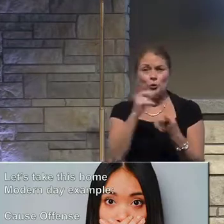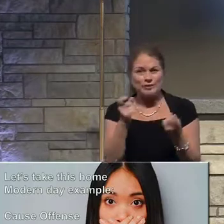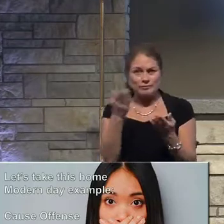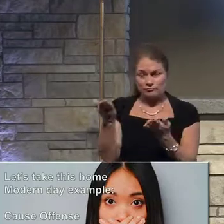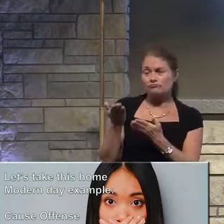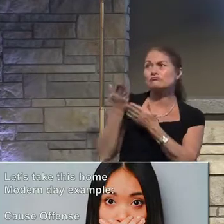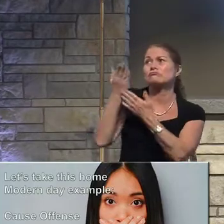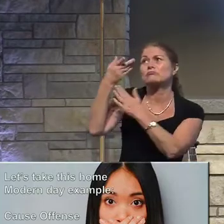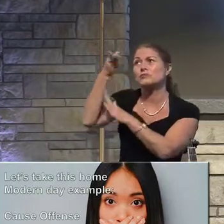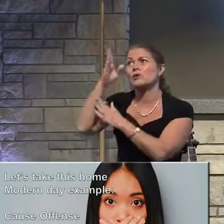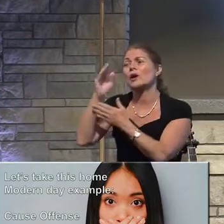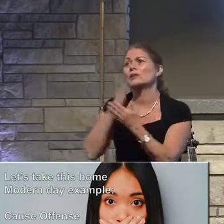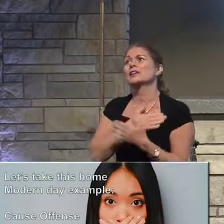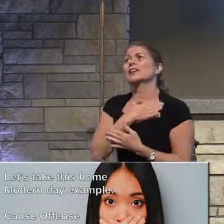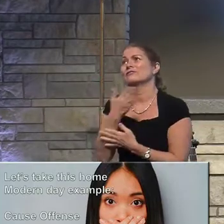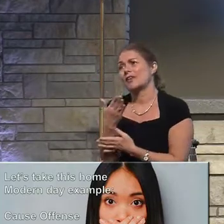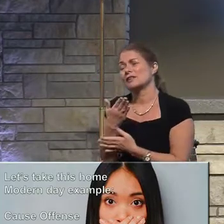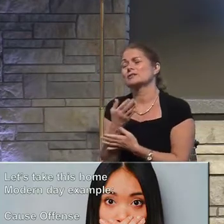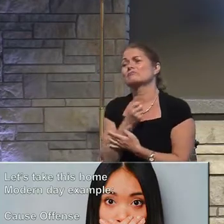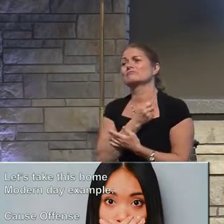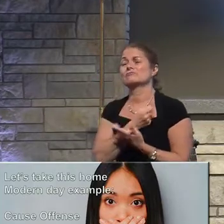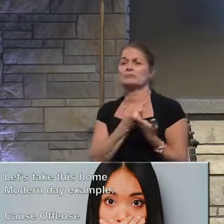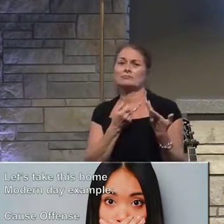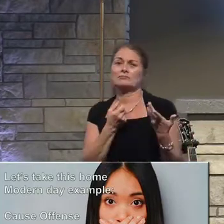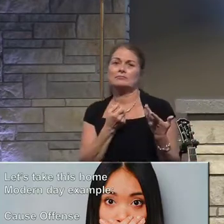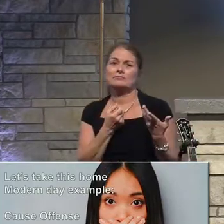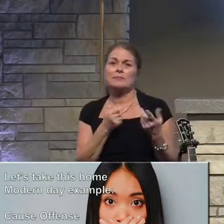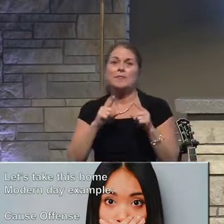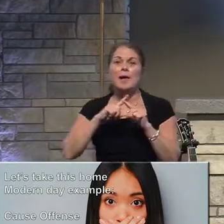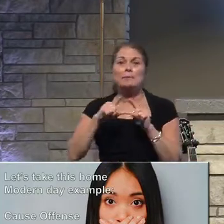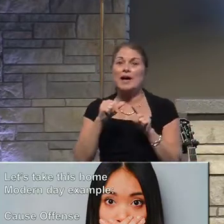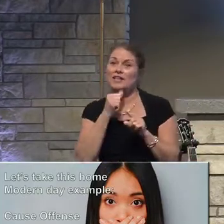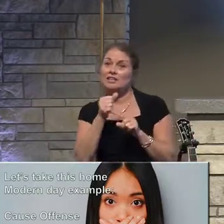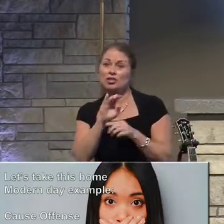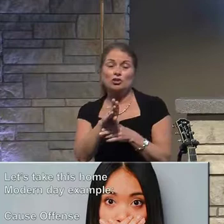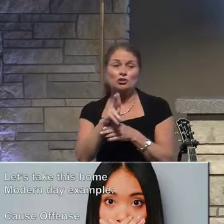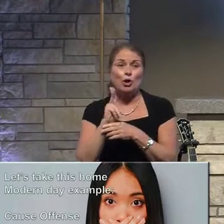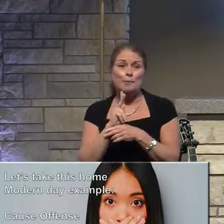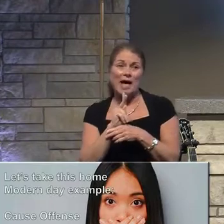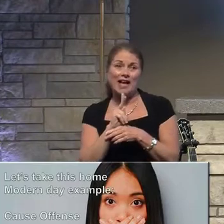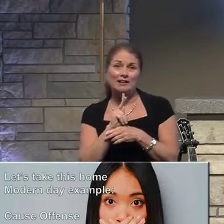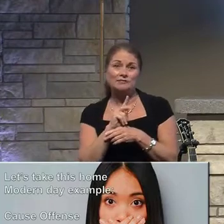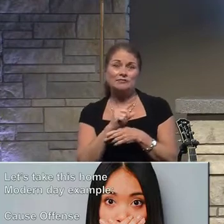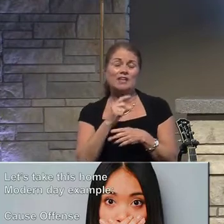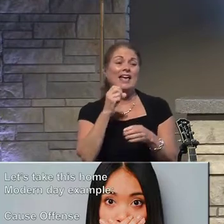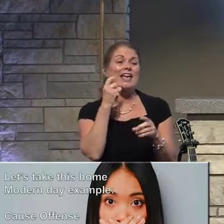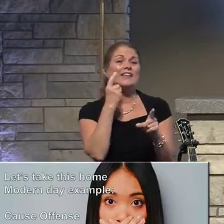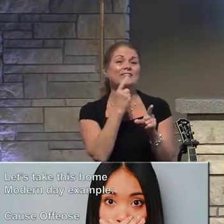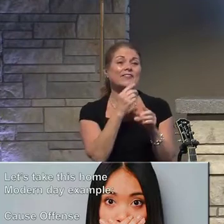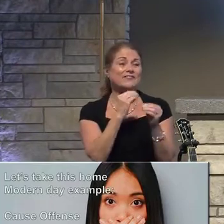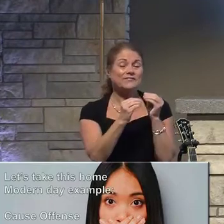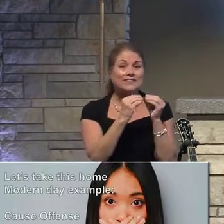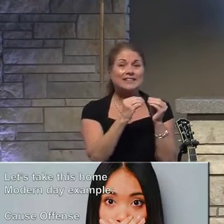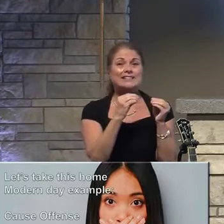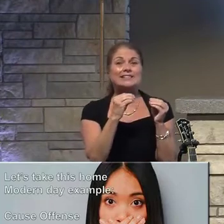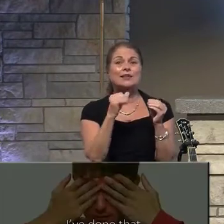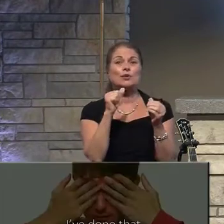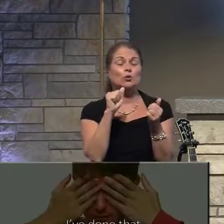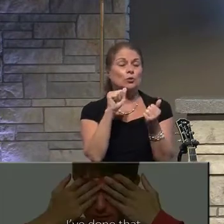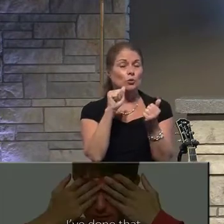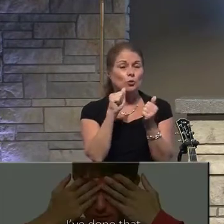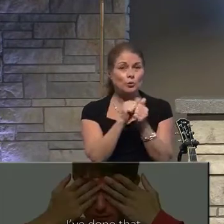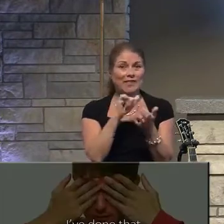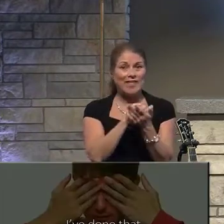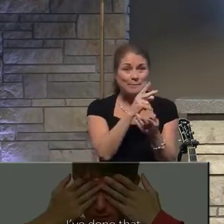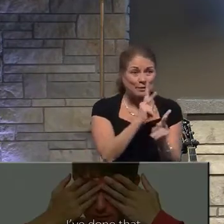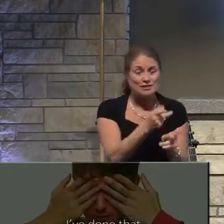confessed your sin. You confessed your wrongdoing. But then you didn't go back and make it right with that person. I mean, I've